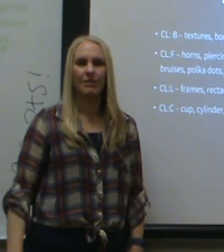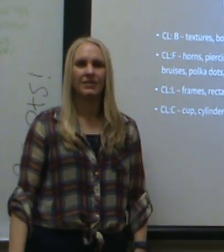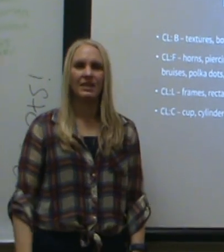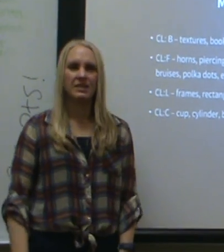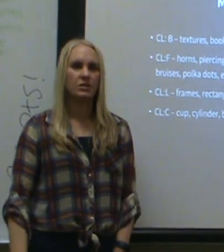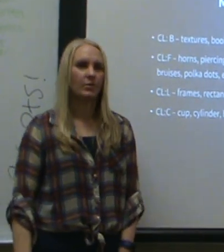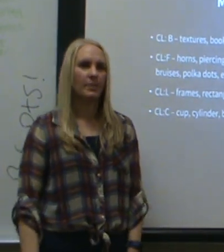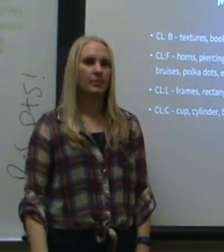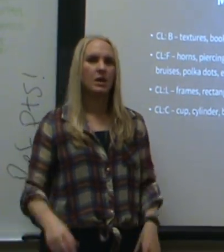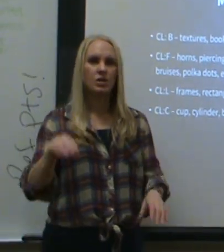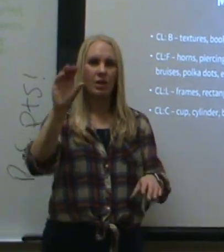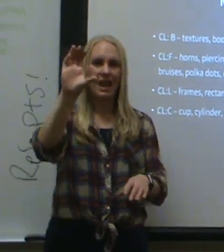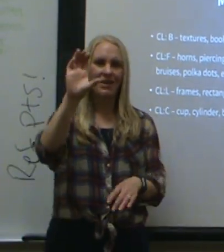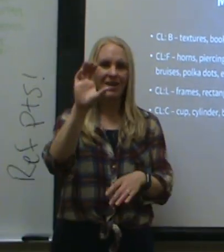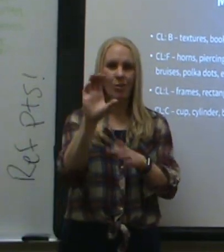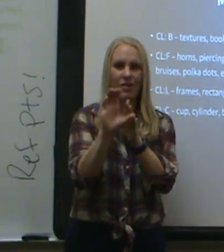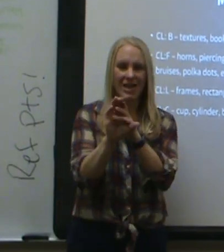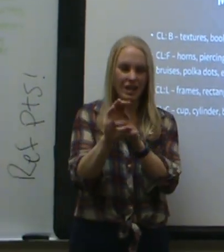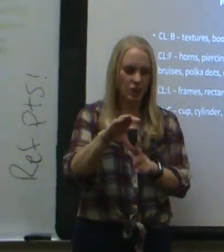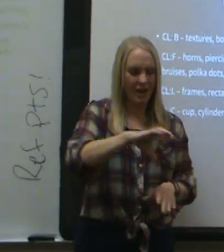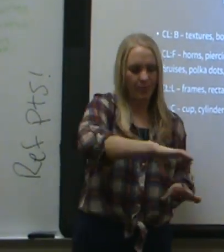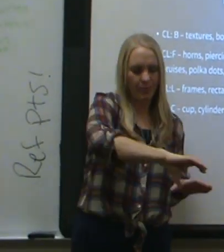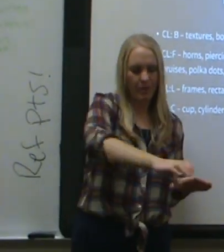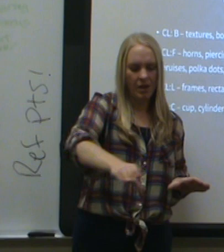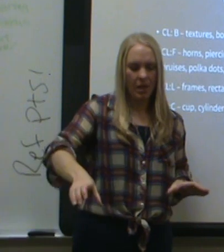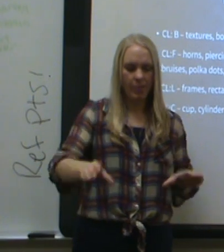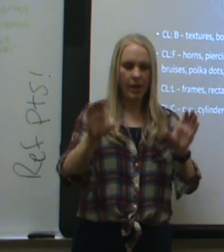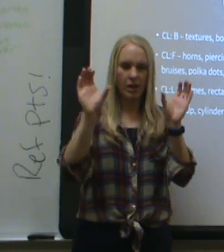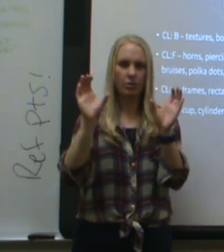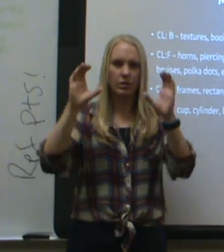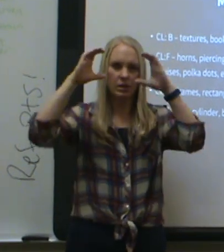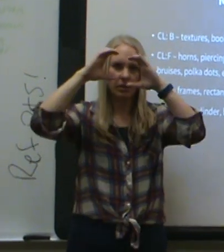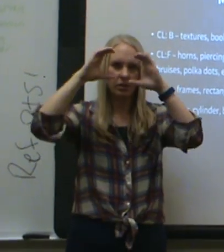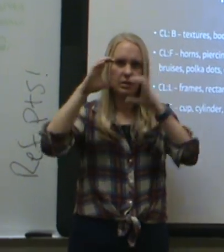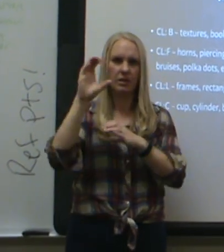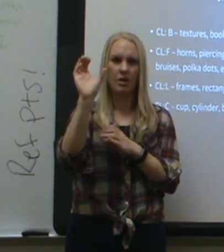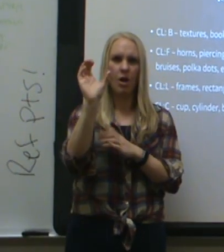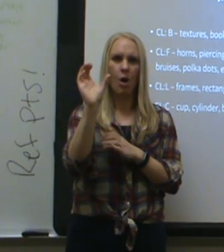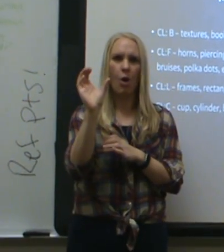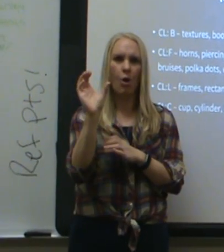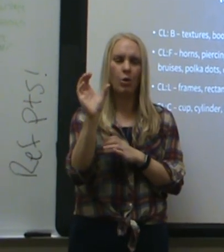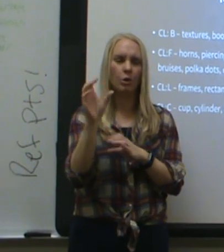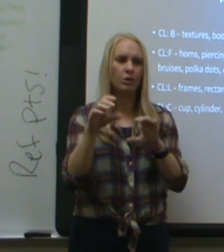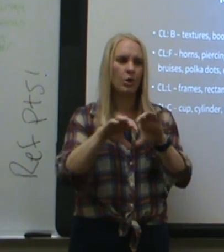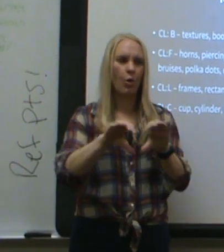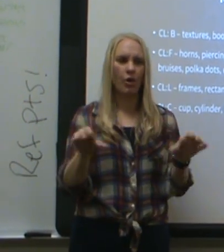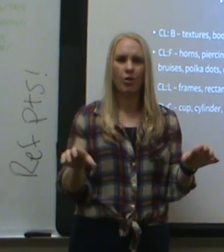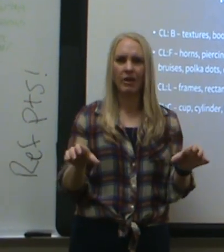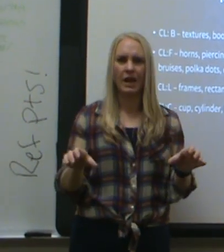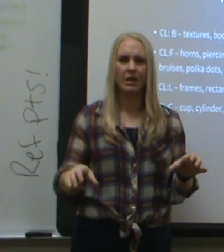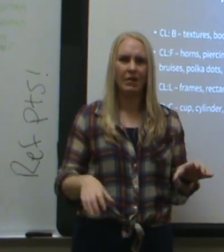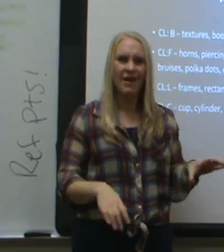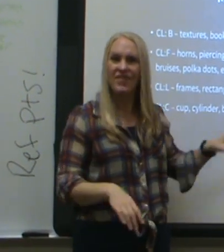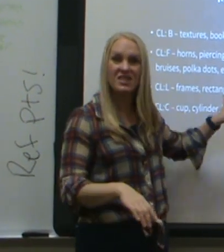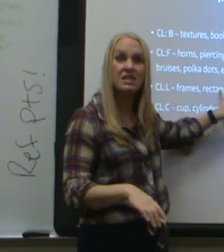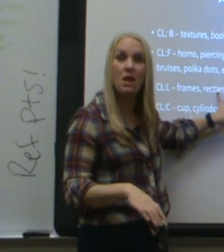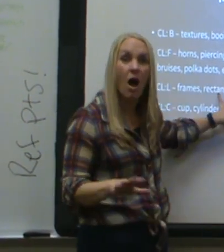as fancy as you want. So anything with that shape that you would hold or create, right? This is not